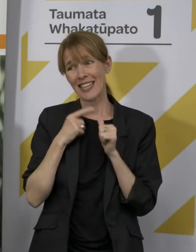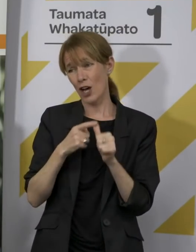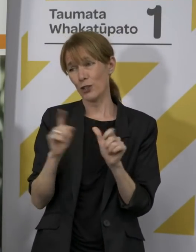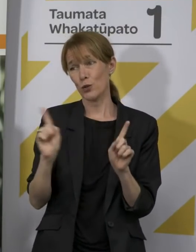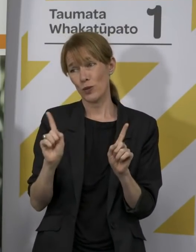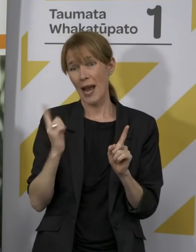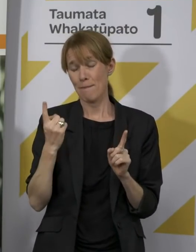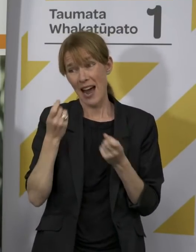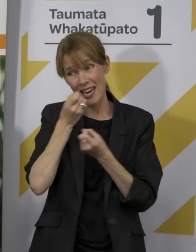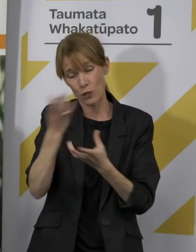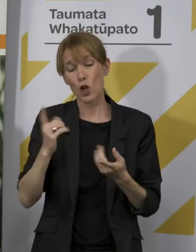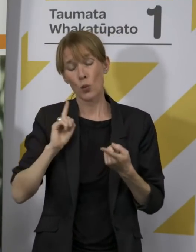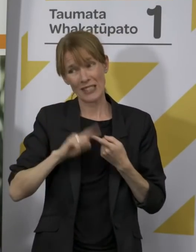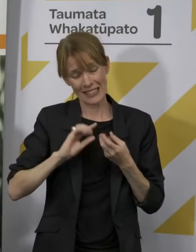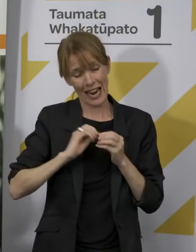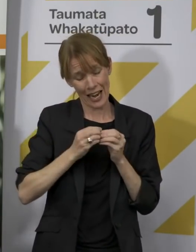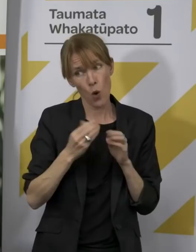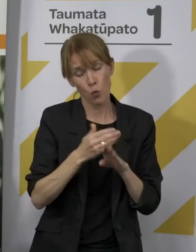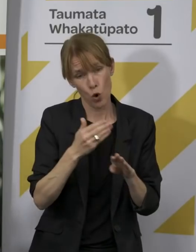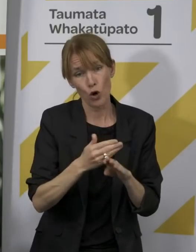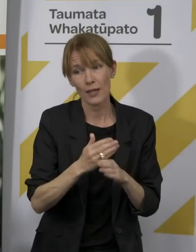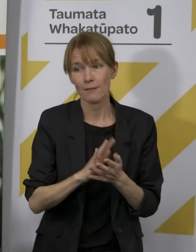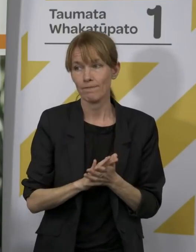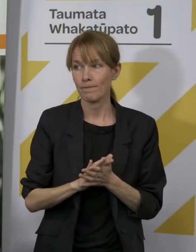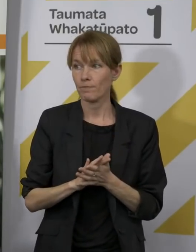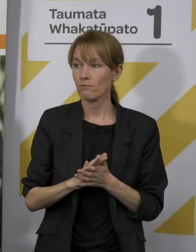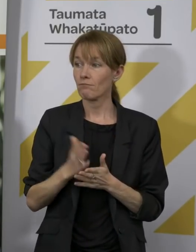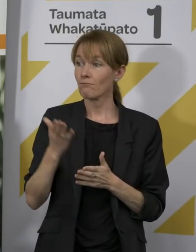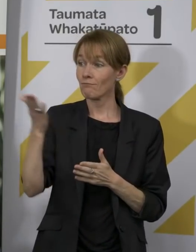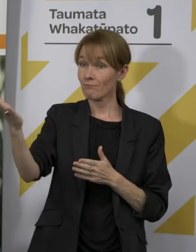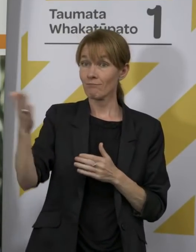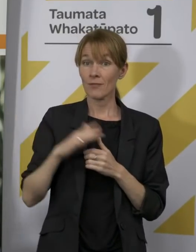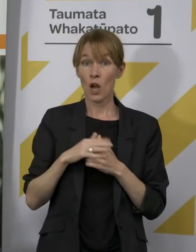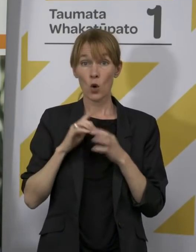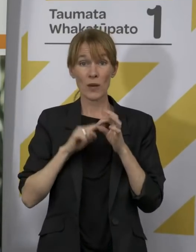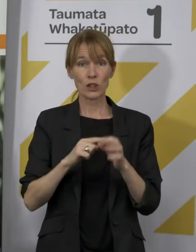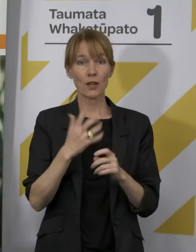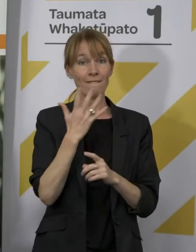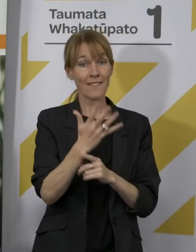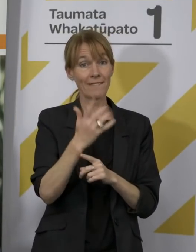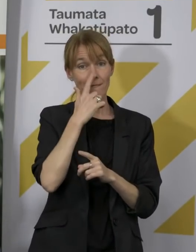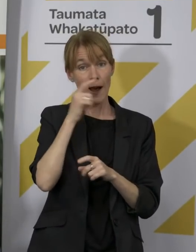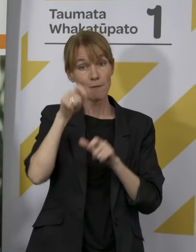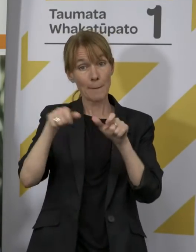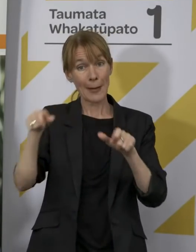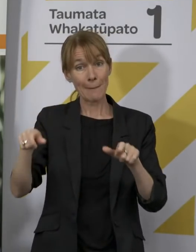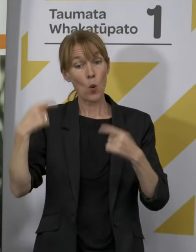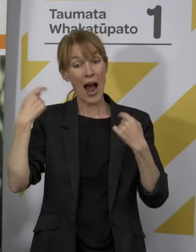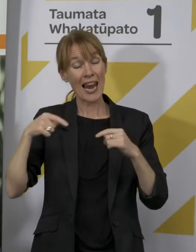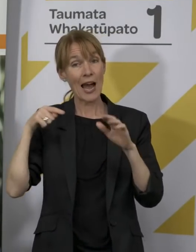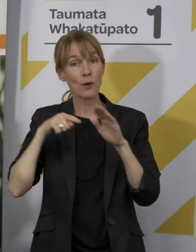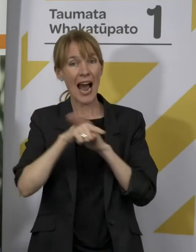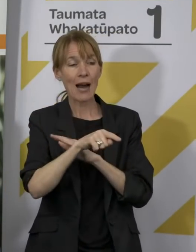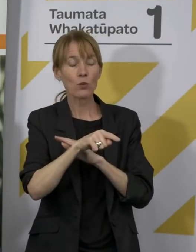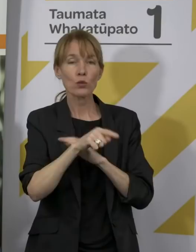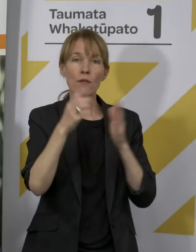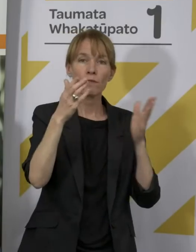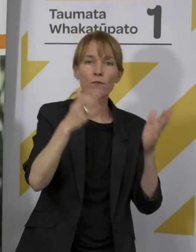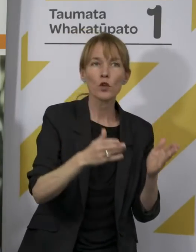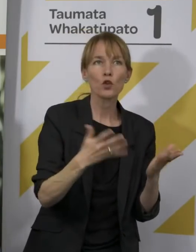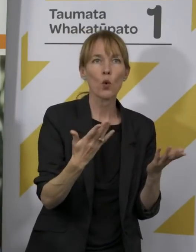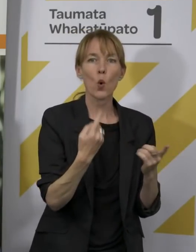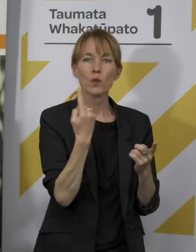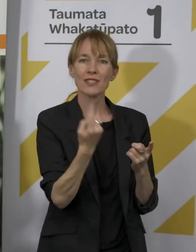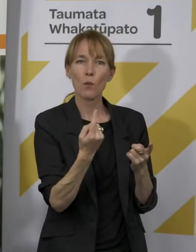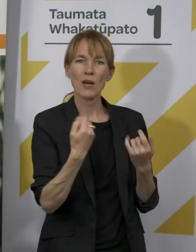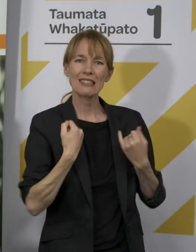matching work is ongoing. Did all of those 55? What about the 55 who were granted compassionate leave? Were they tested before they were? Some were tested